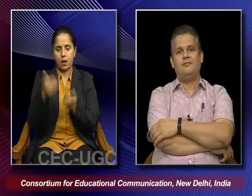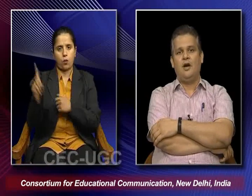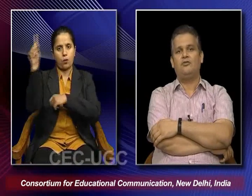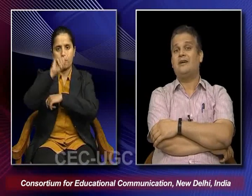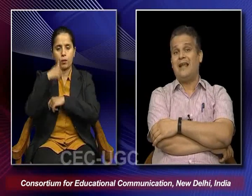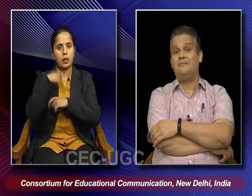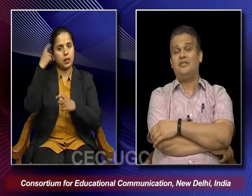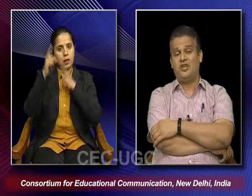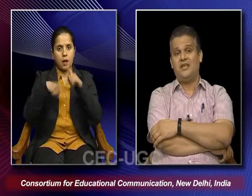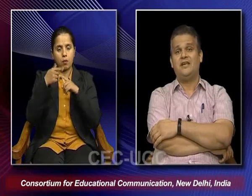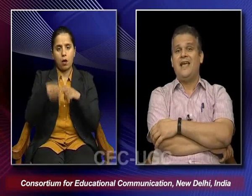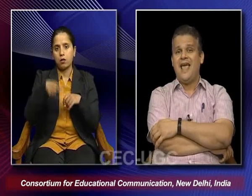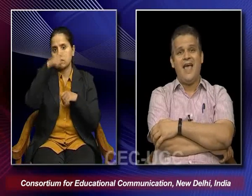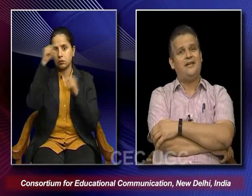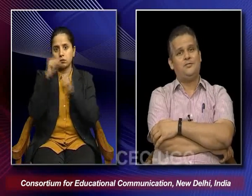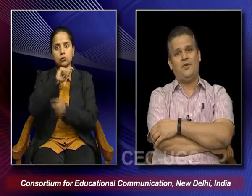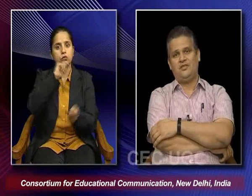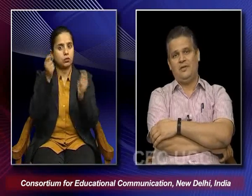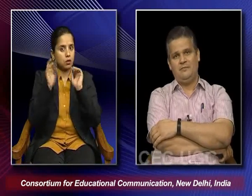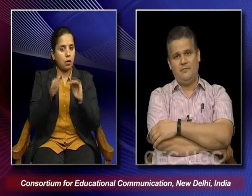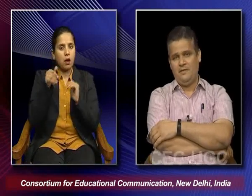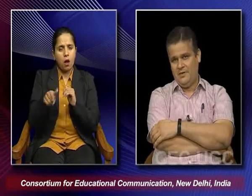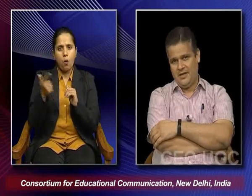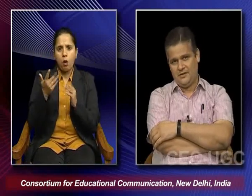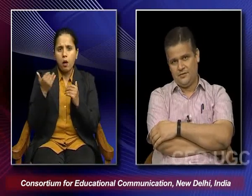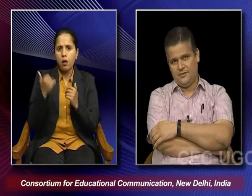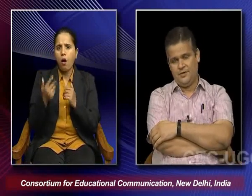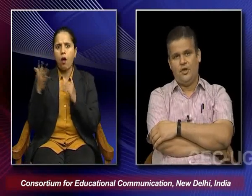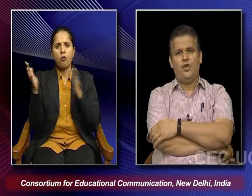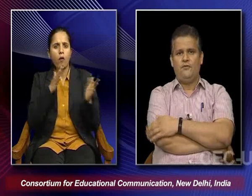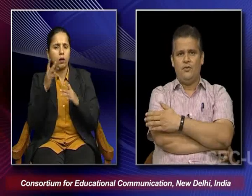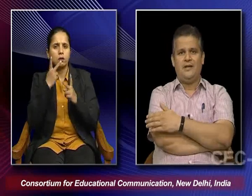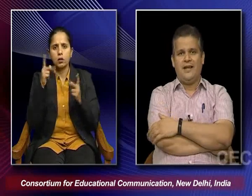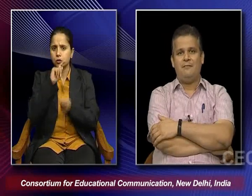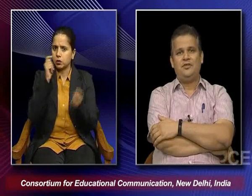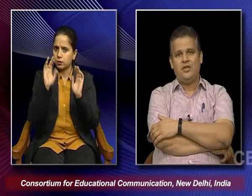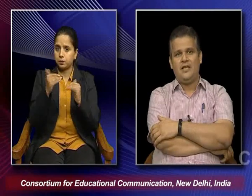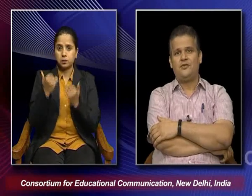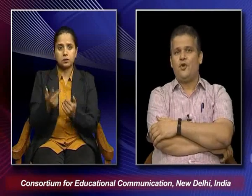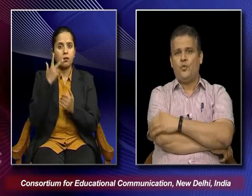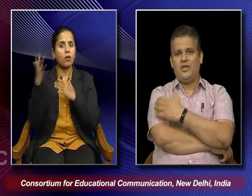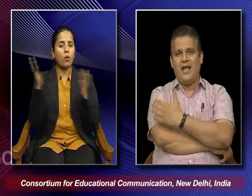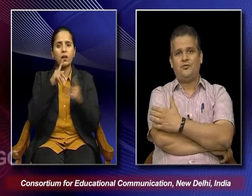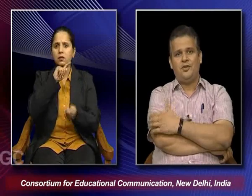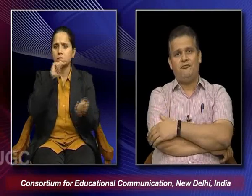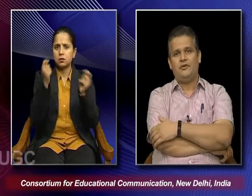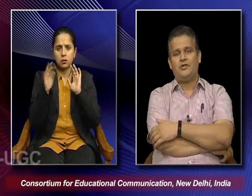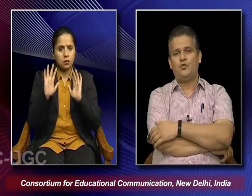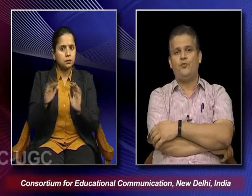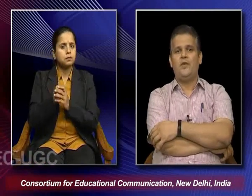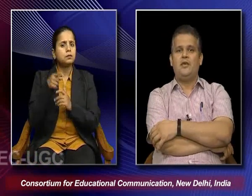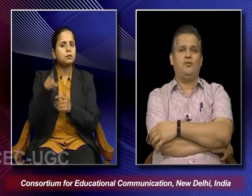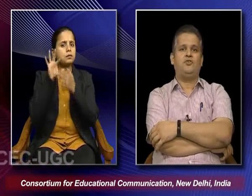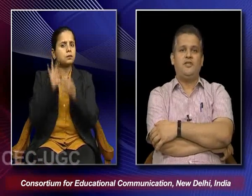concerned about climate change and its possible implications. We know that climate change, which actually refers